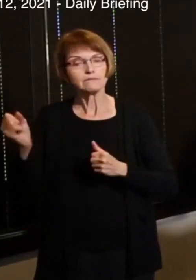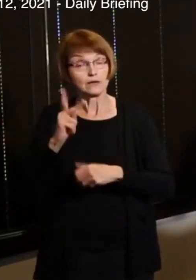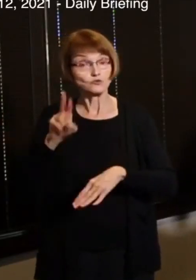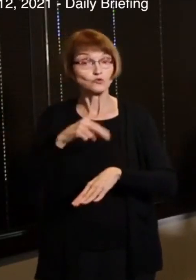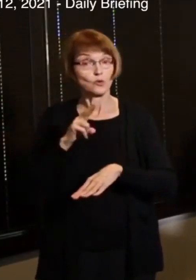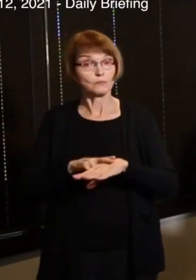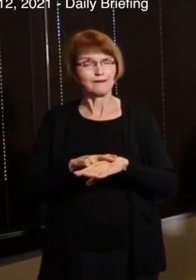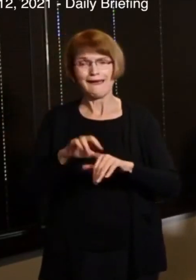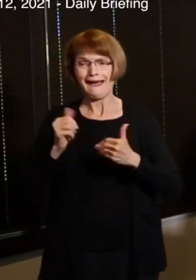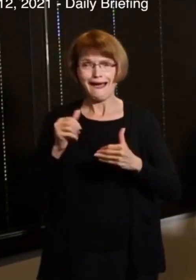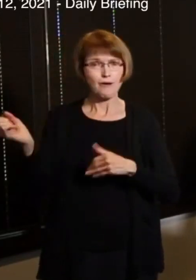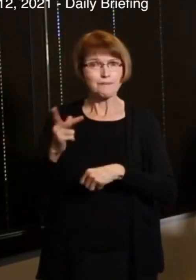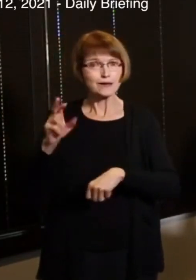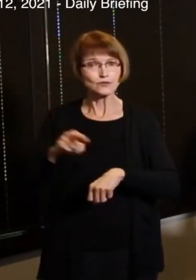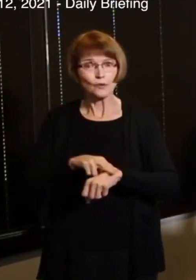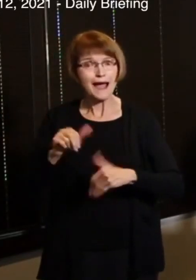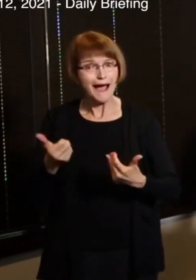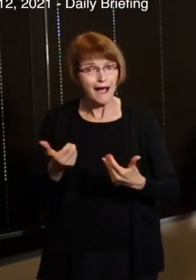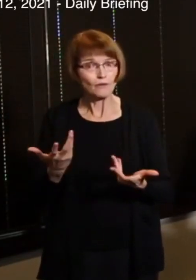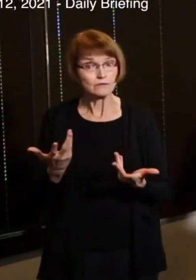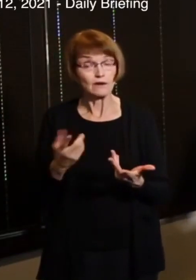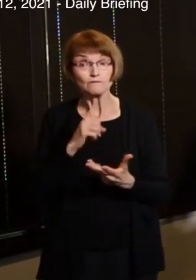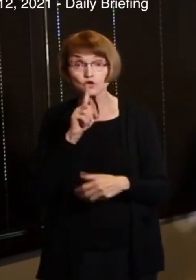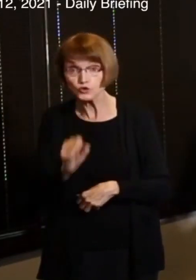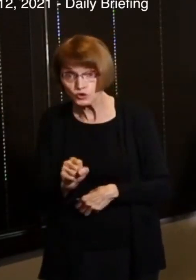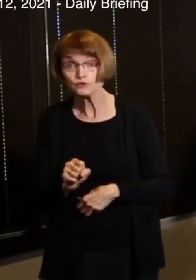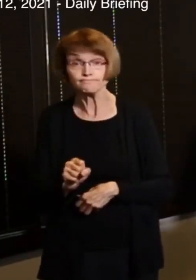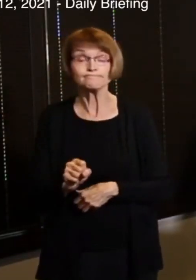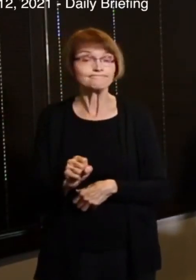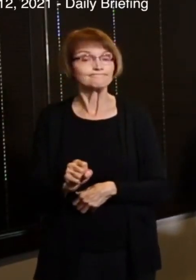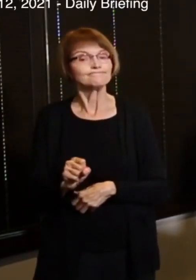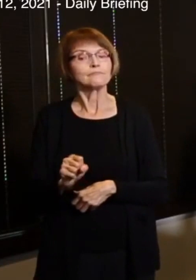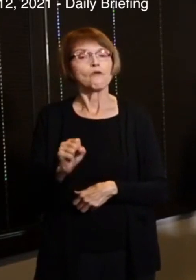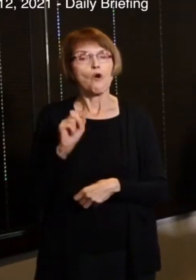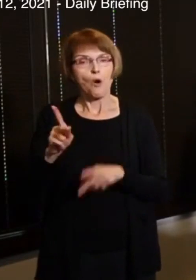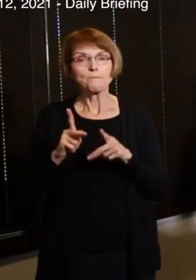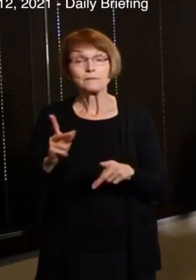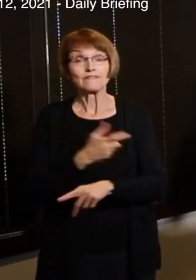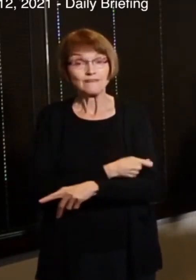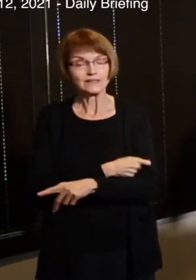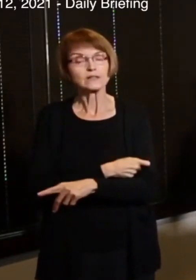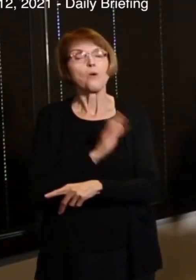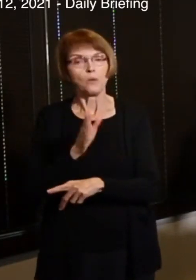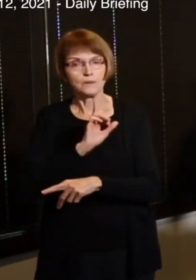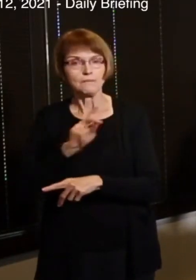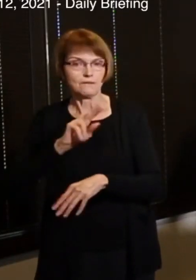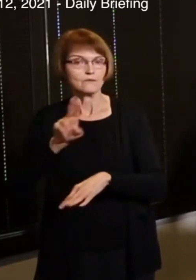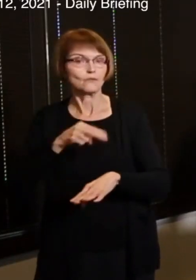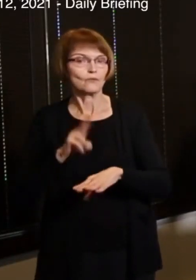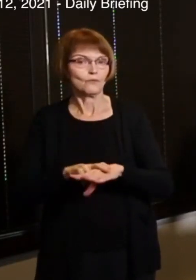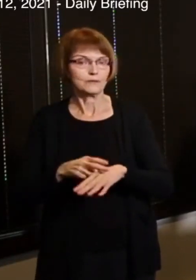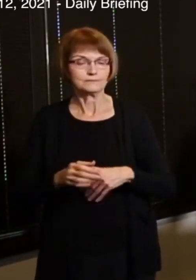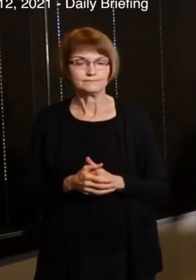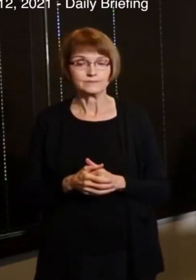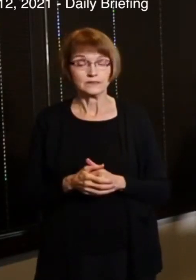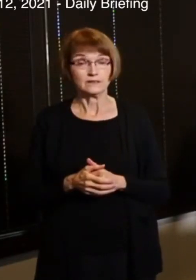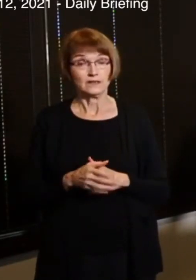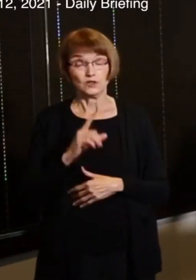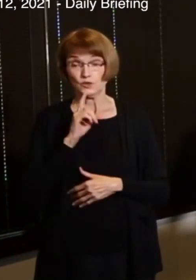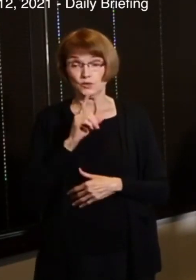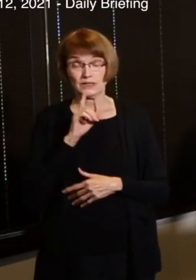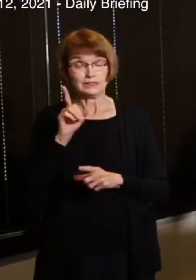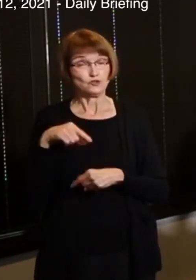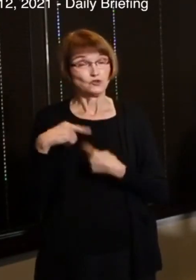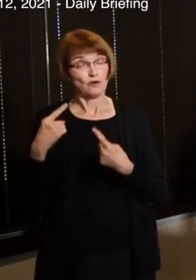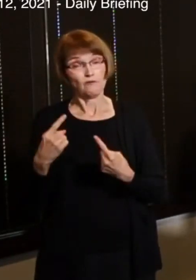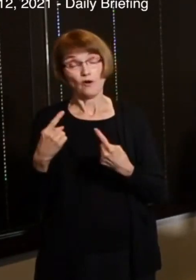the only way to get there is for everyone to get vaccinated. So we've paid a really just a dear, dear